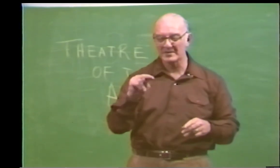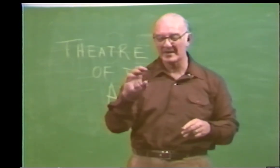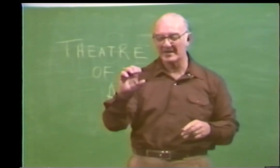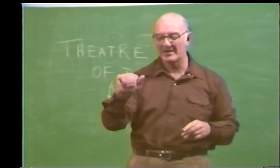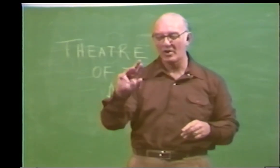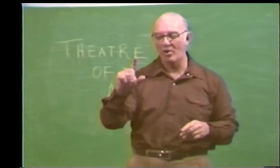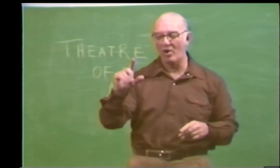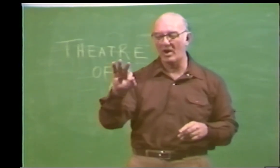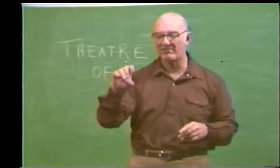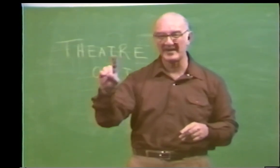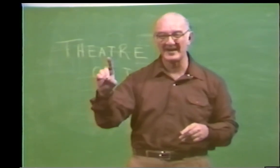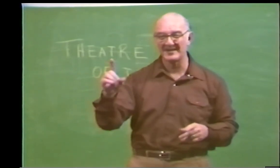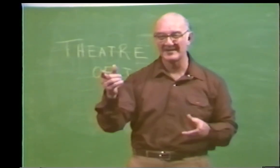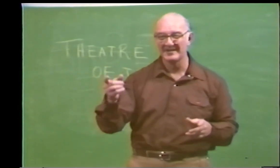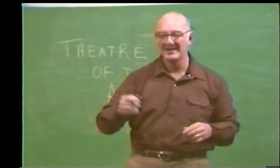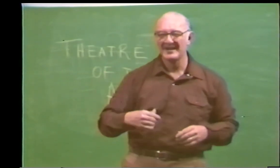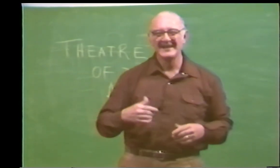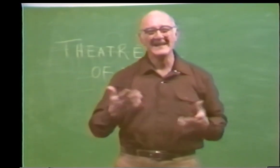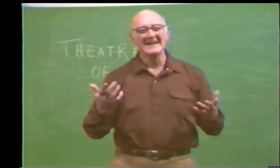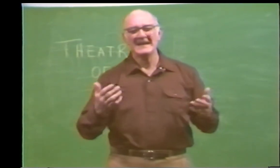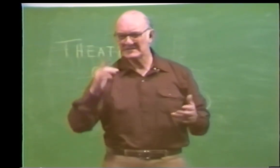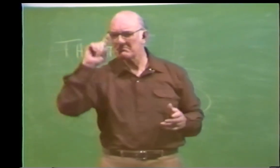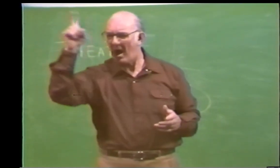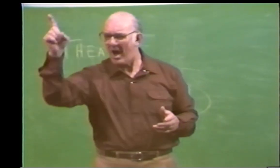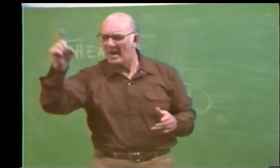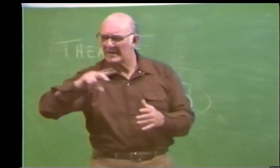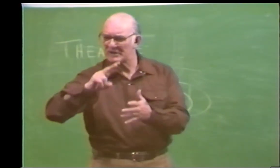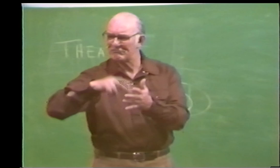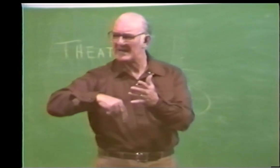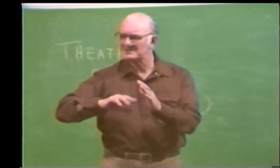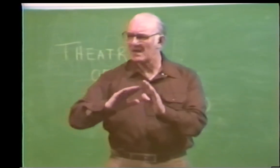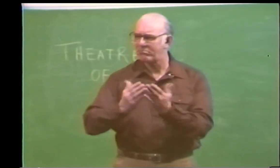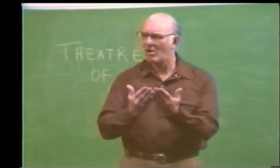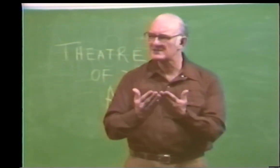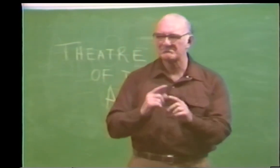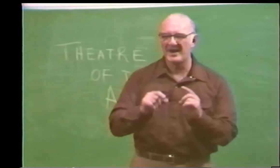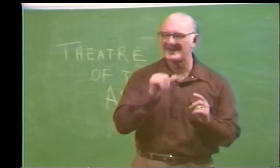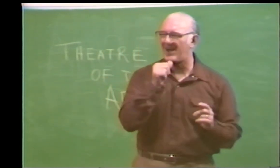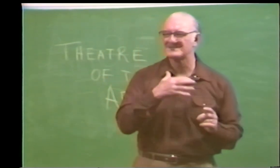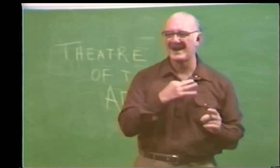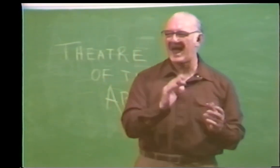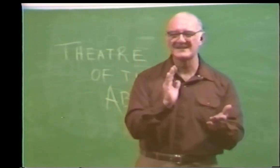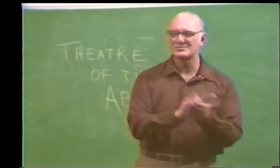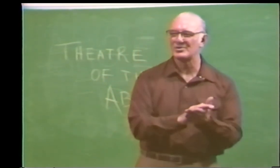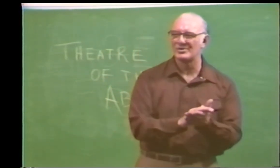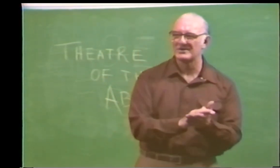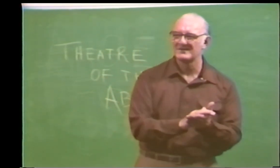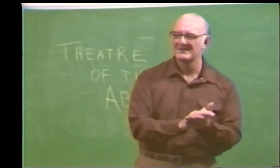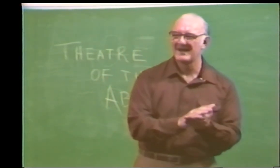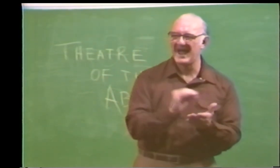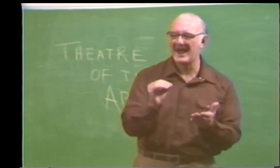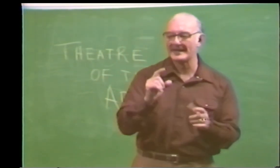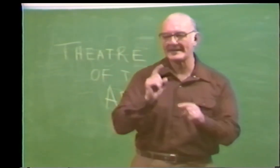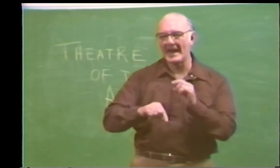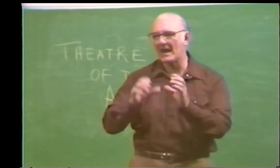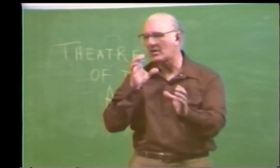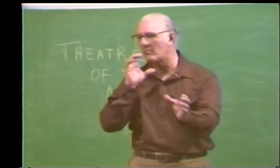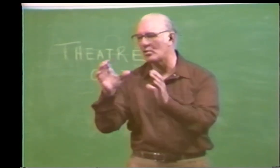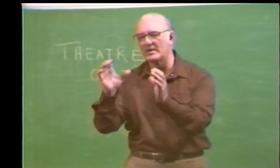Holden Caulfield. He's smart, he reads the books, but he doesn't like school. And he can't